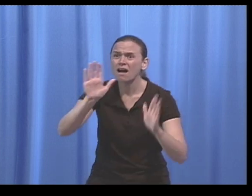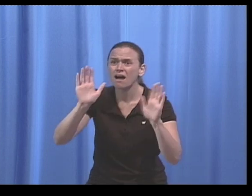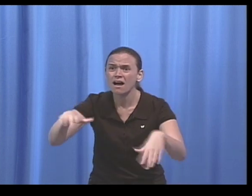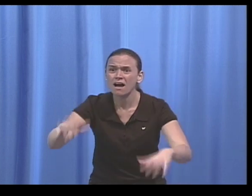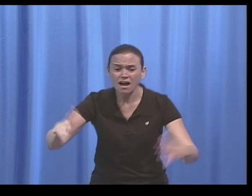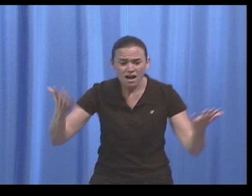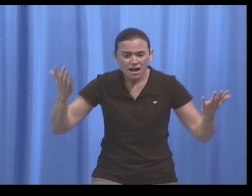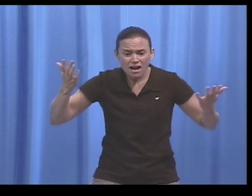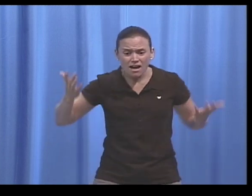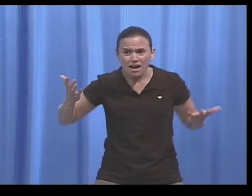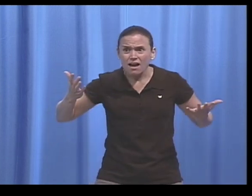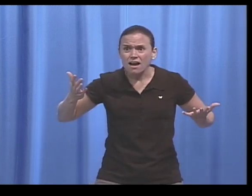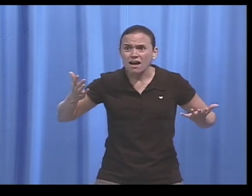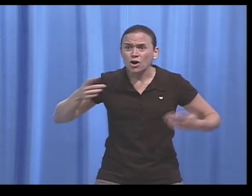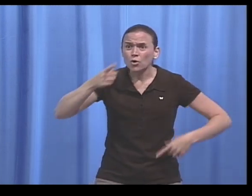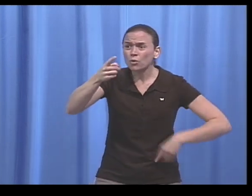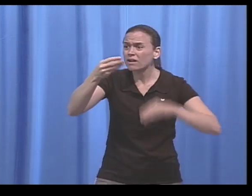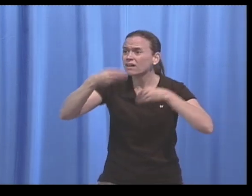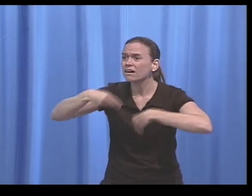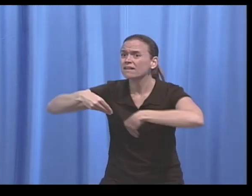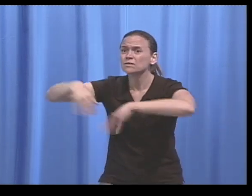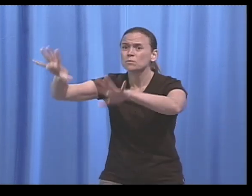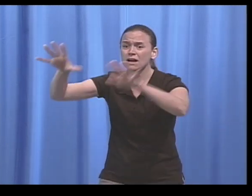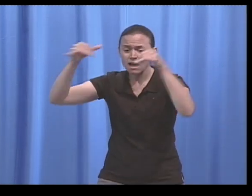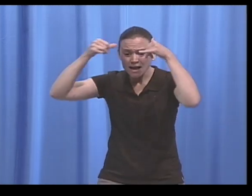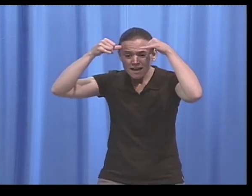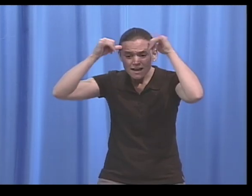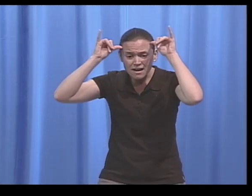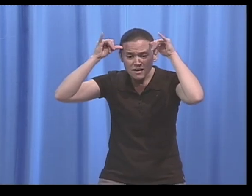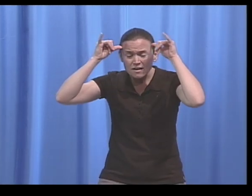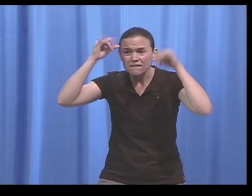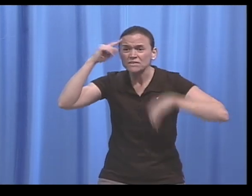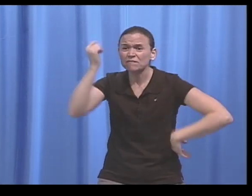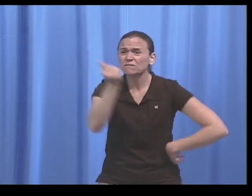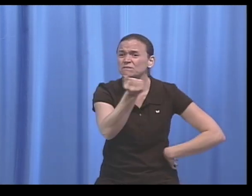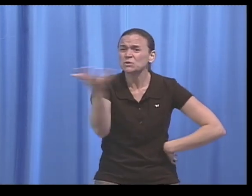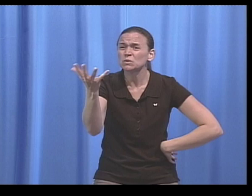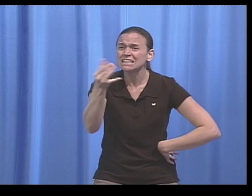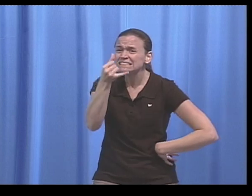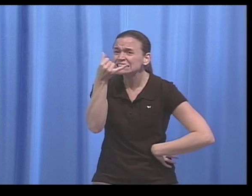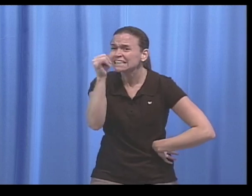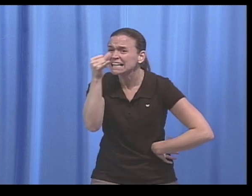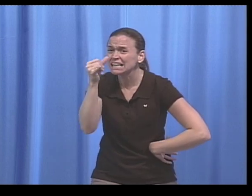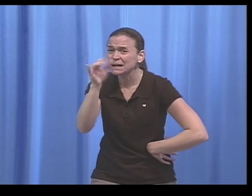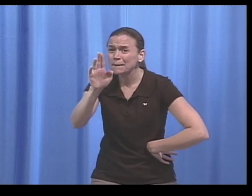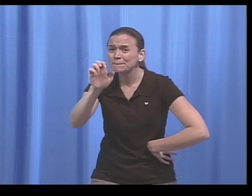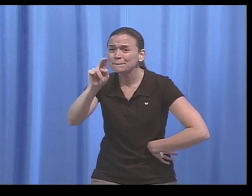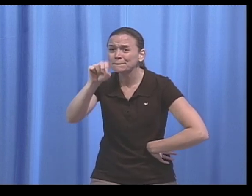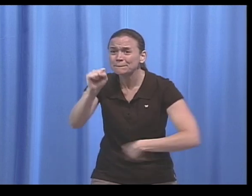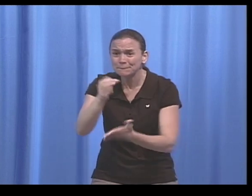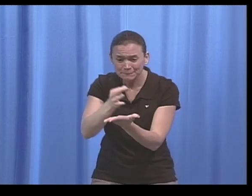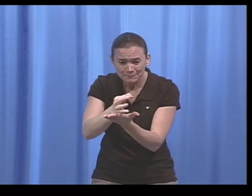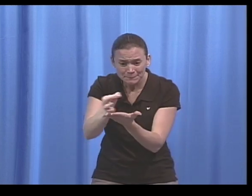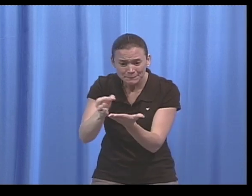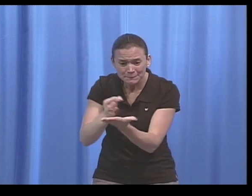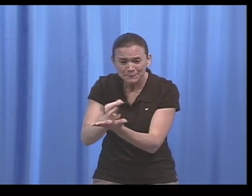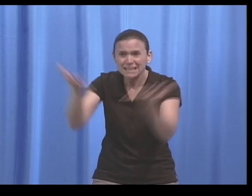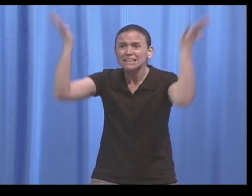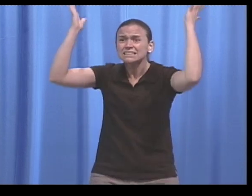"You gave away our cow for a few silly beans?" shouted